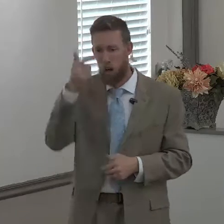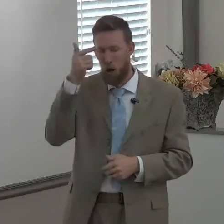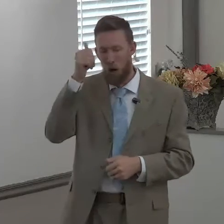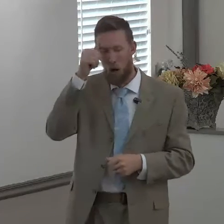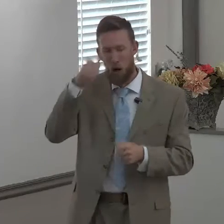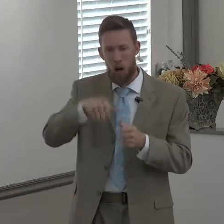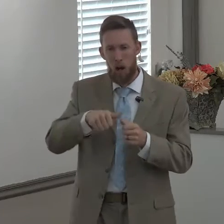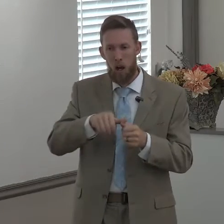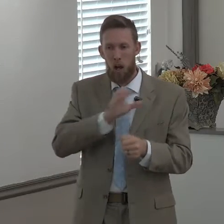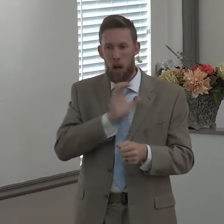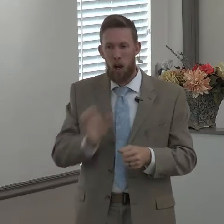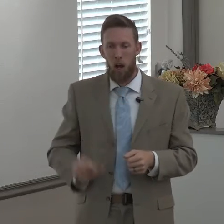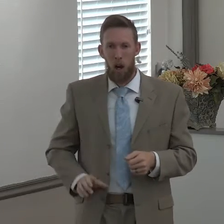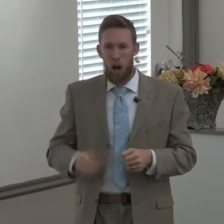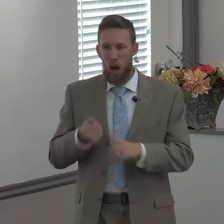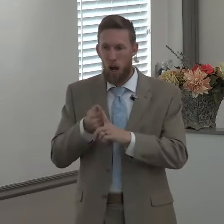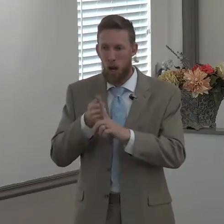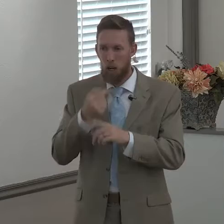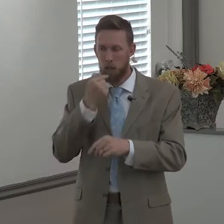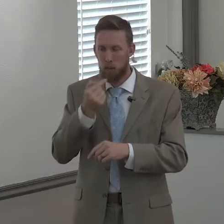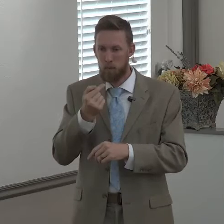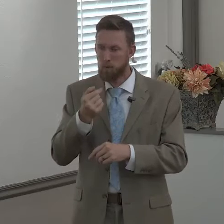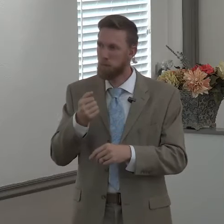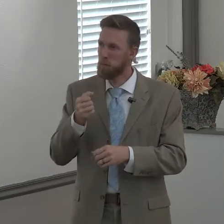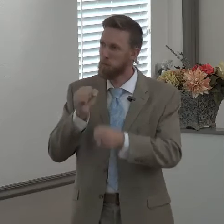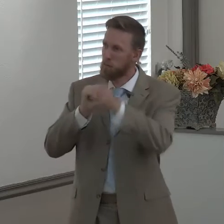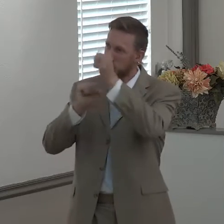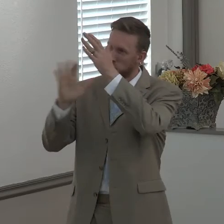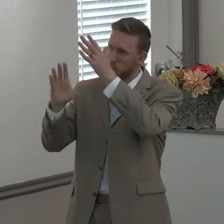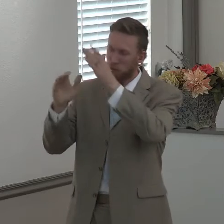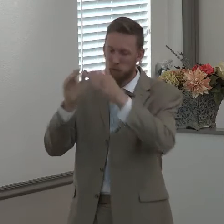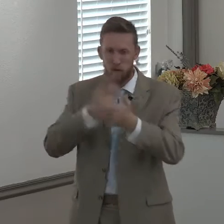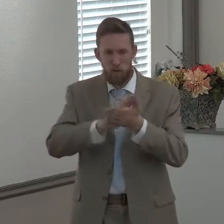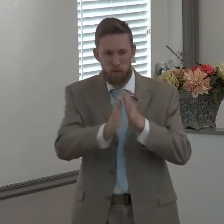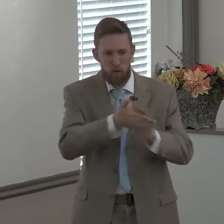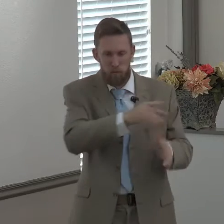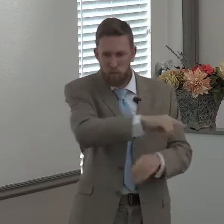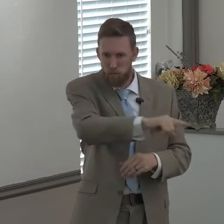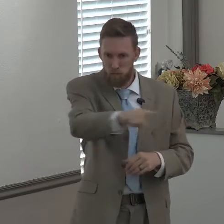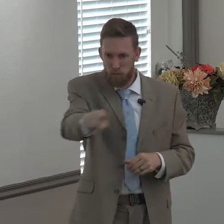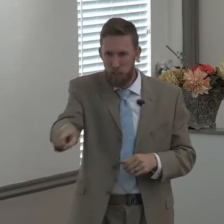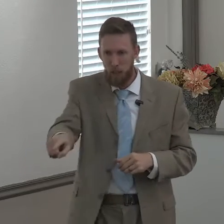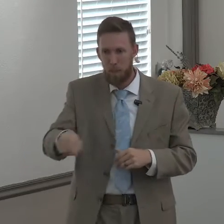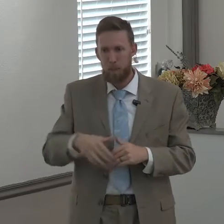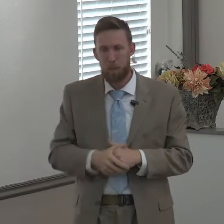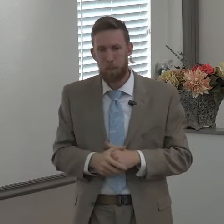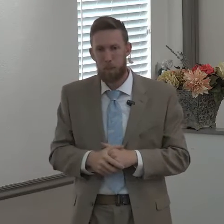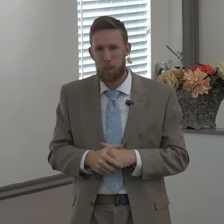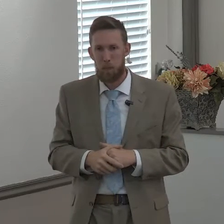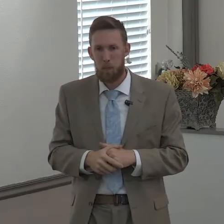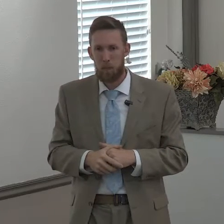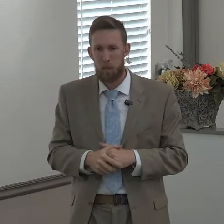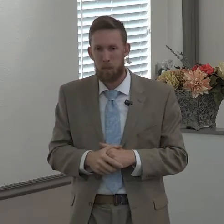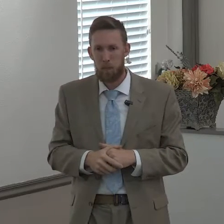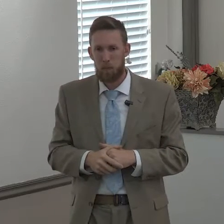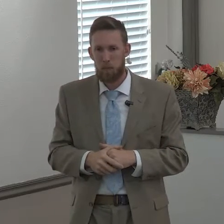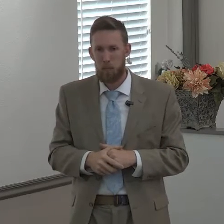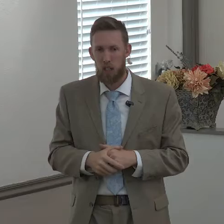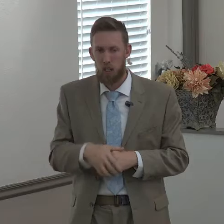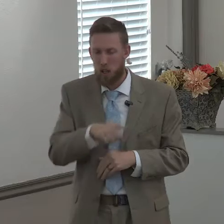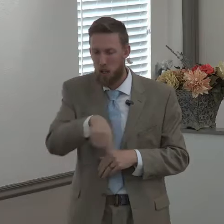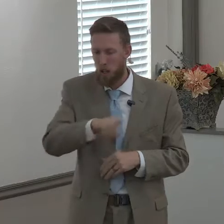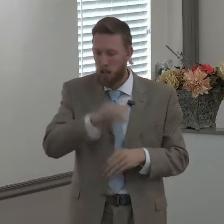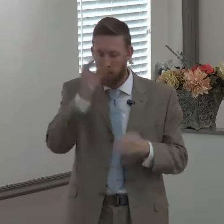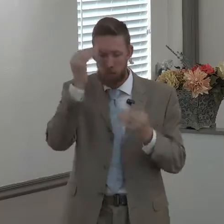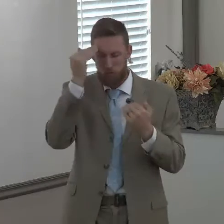pulp, nailed to a piece of wood, said, Father, very first words he said, Father, forgive them,